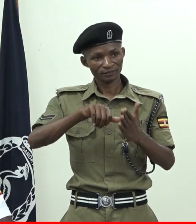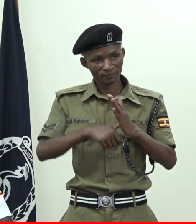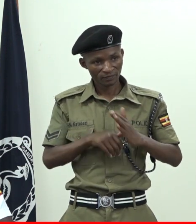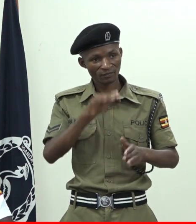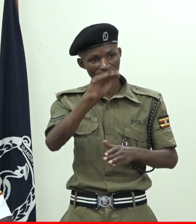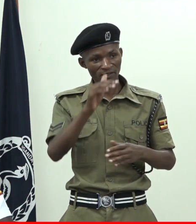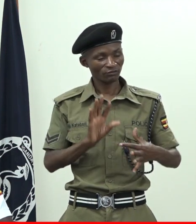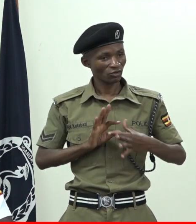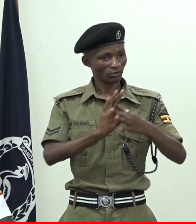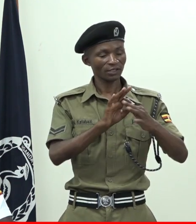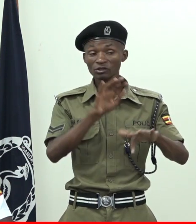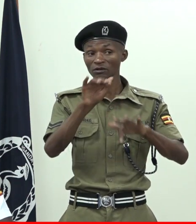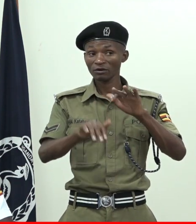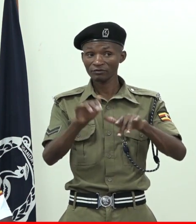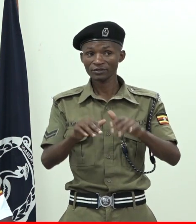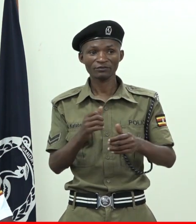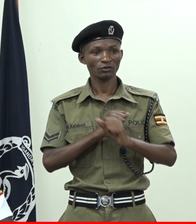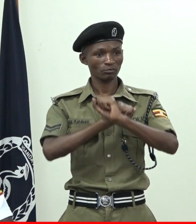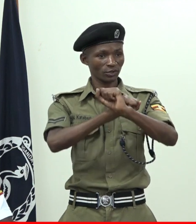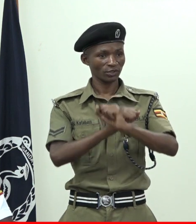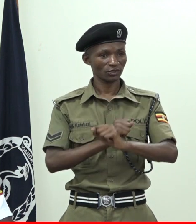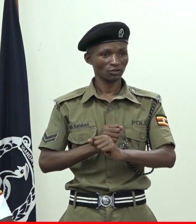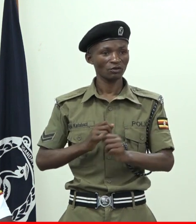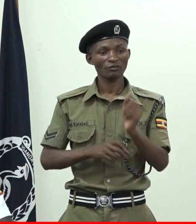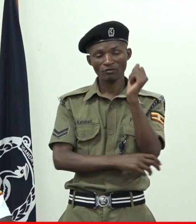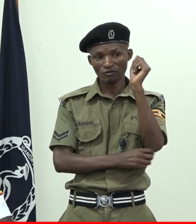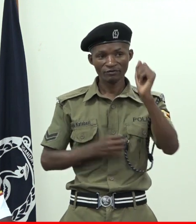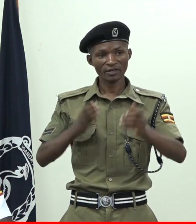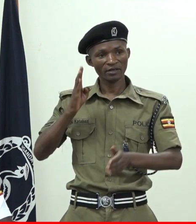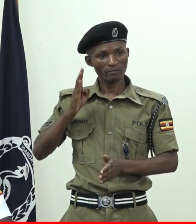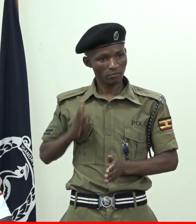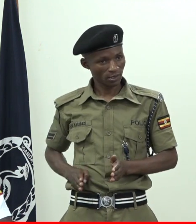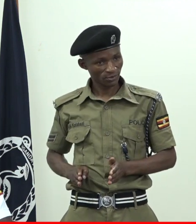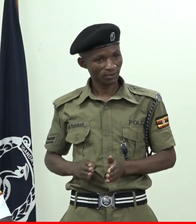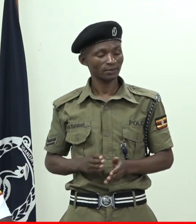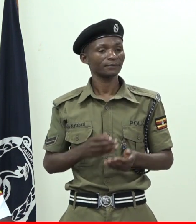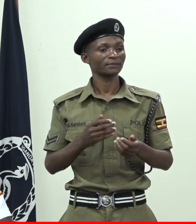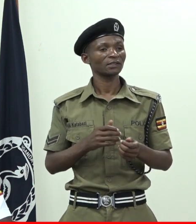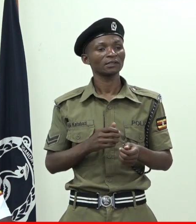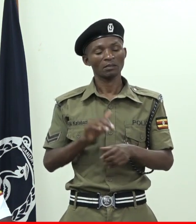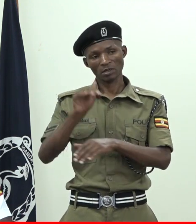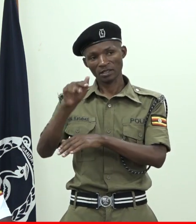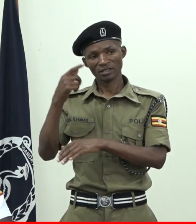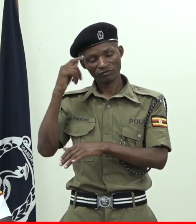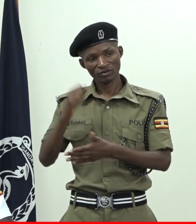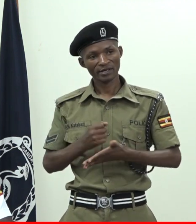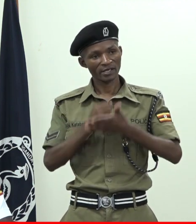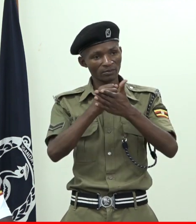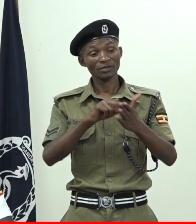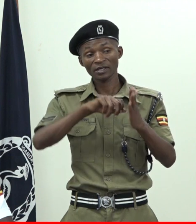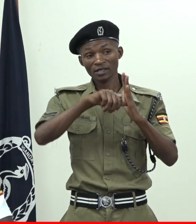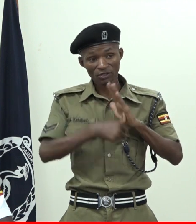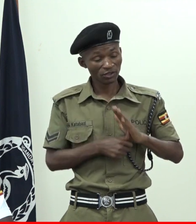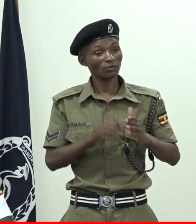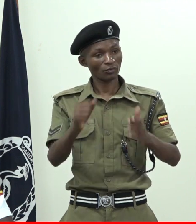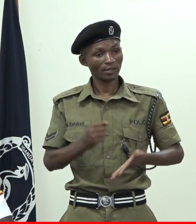the Coordination Office for Prevention of Trafficking in Persons, and seek assistance over such matters. We shall be